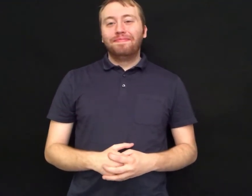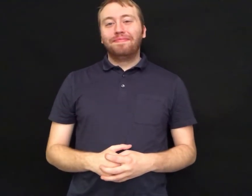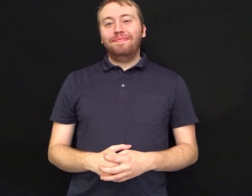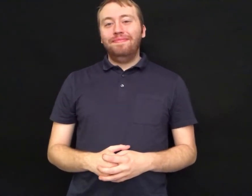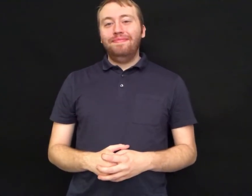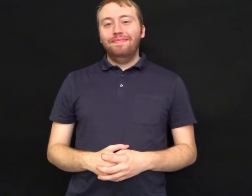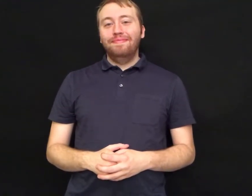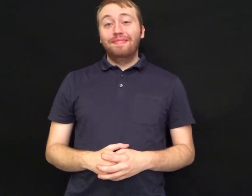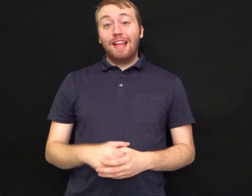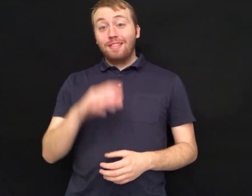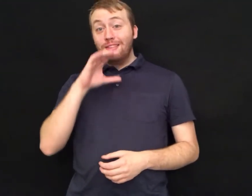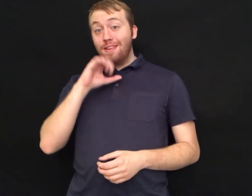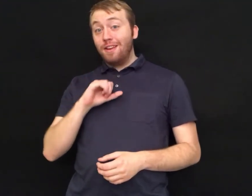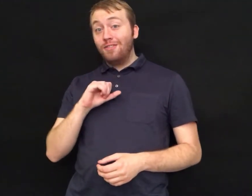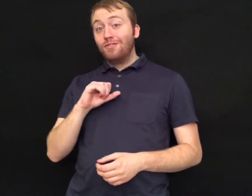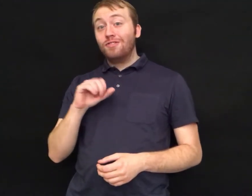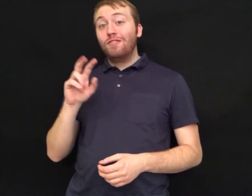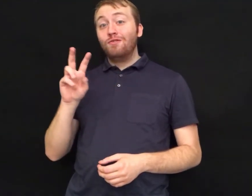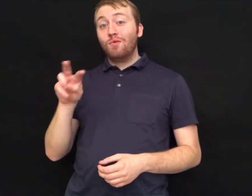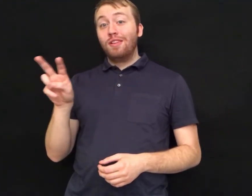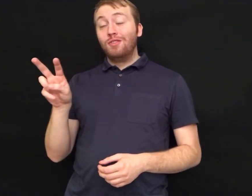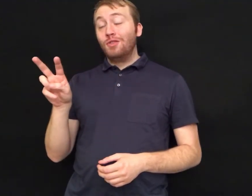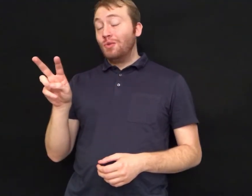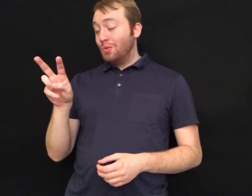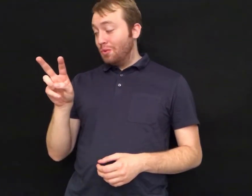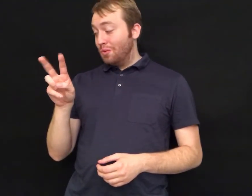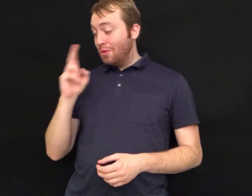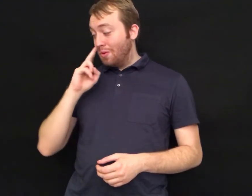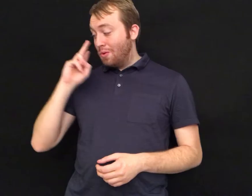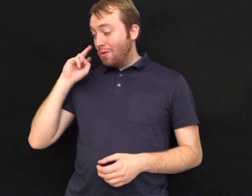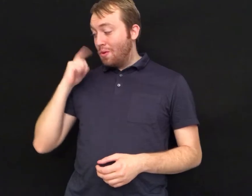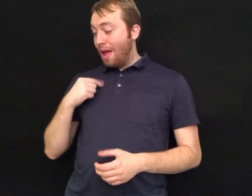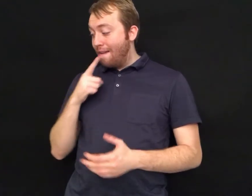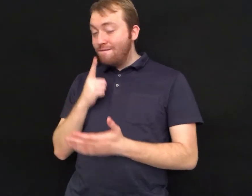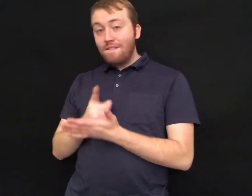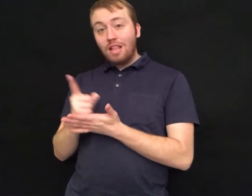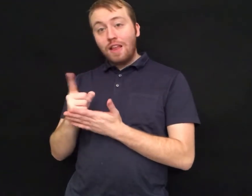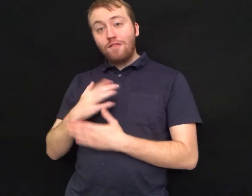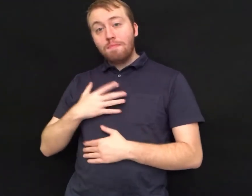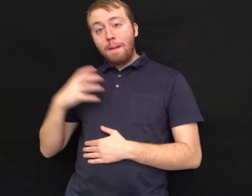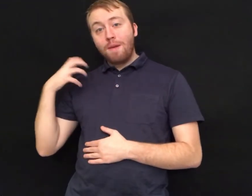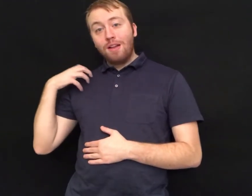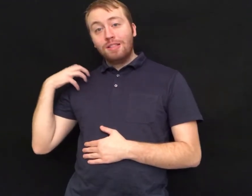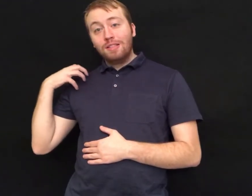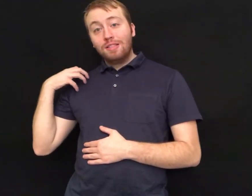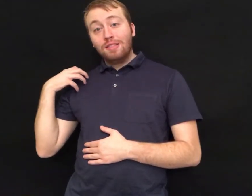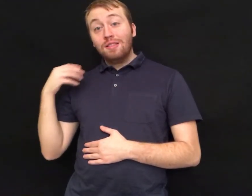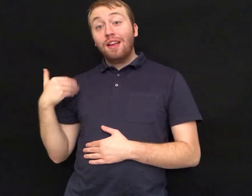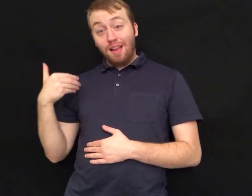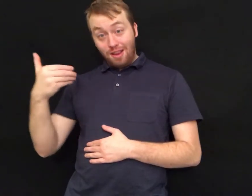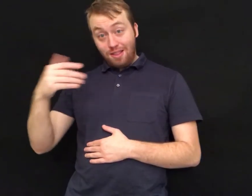at the age of 22 I fell in love with my boss and at the age of 24